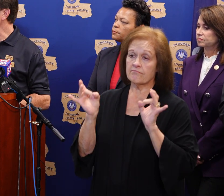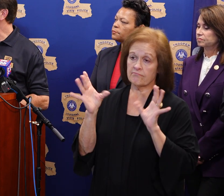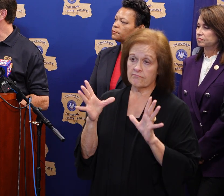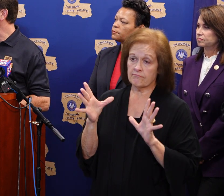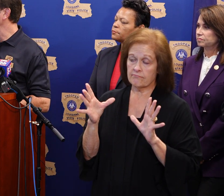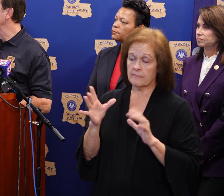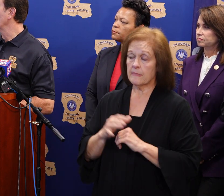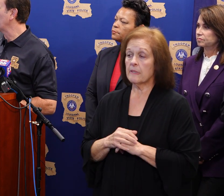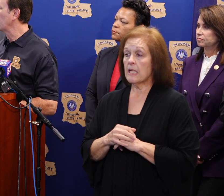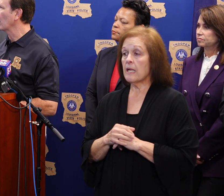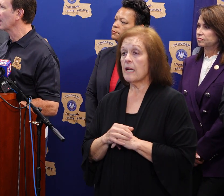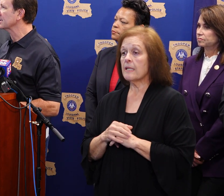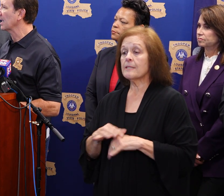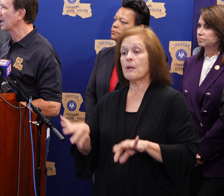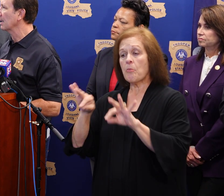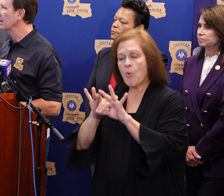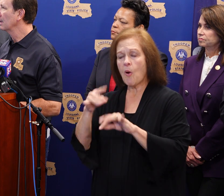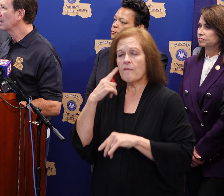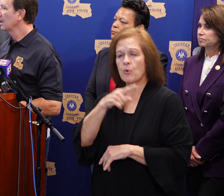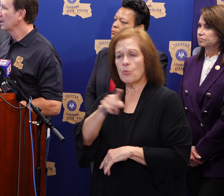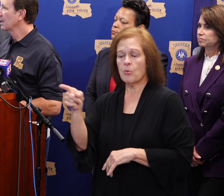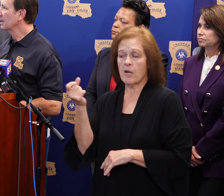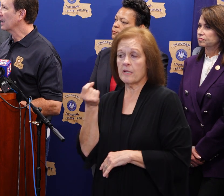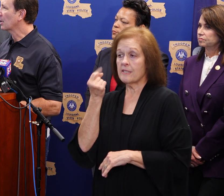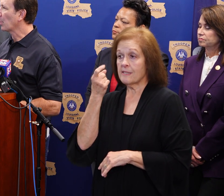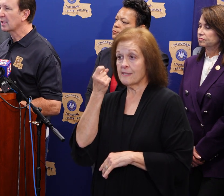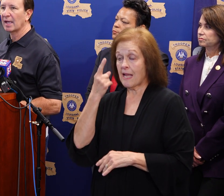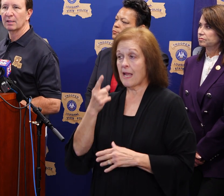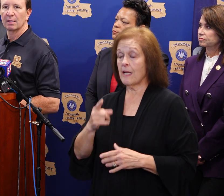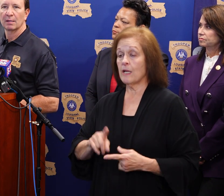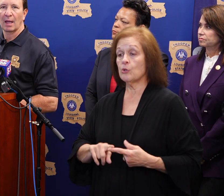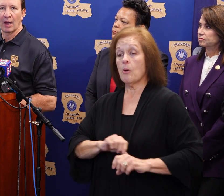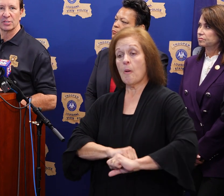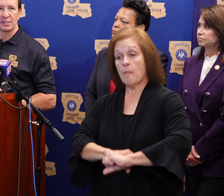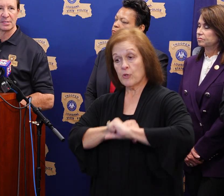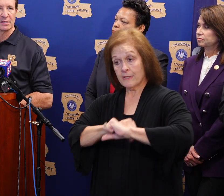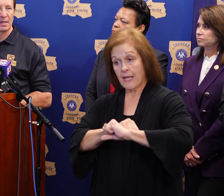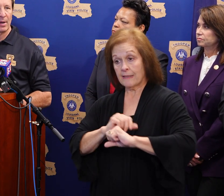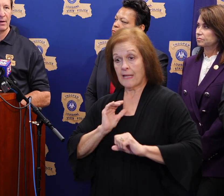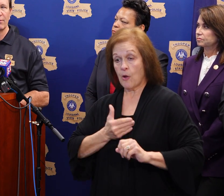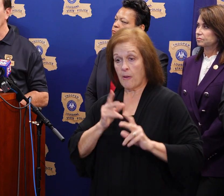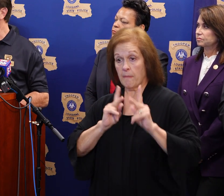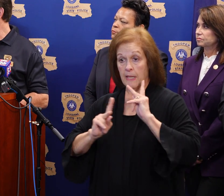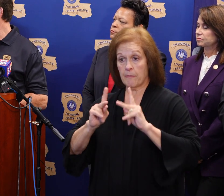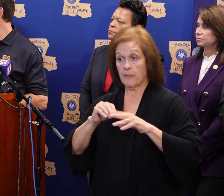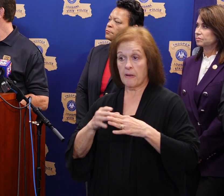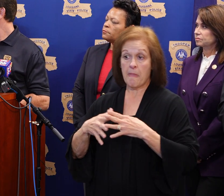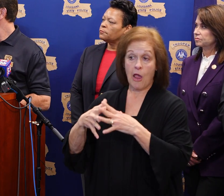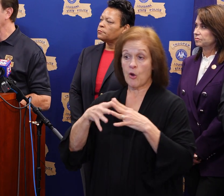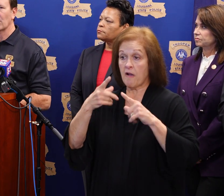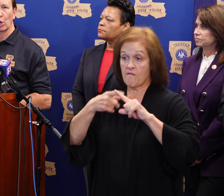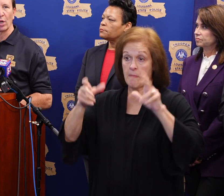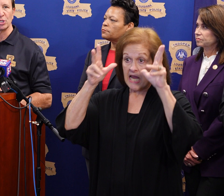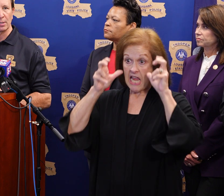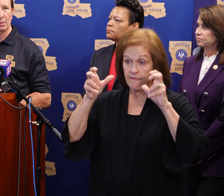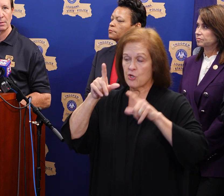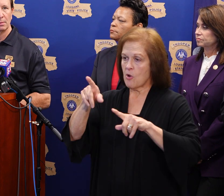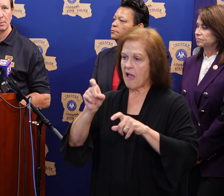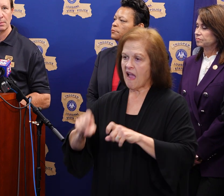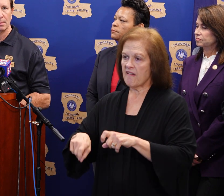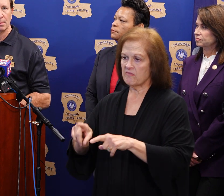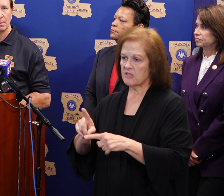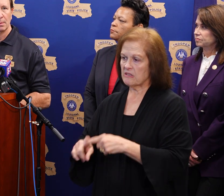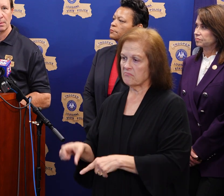And I think it's important for people to understand that to protect our citizens in America from evil, you have to crush it.